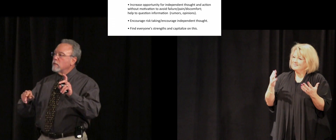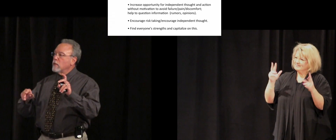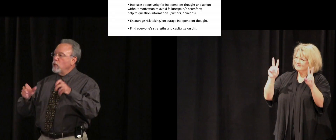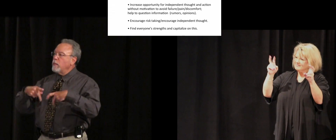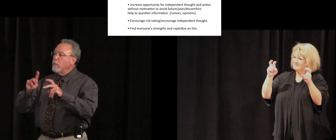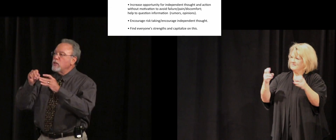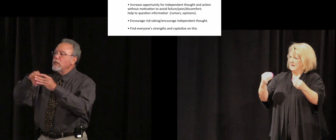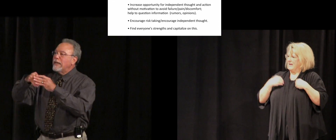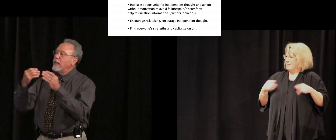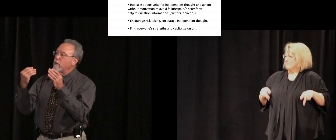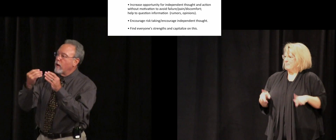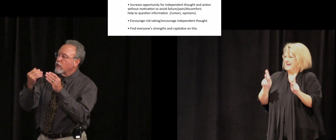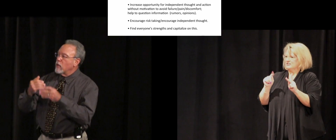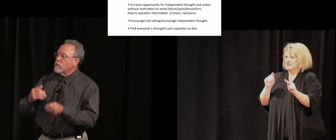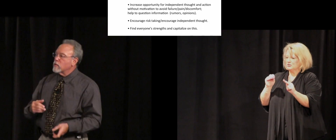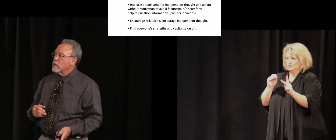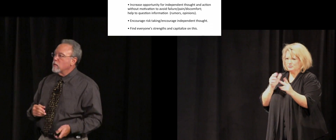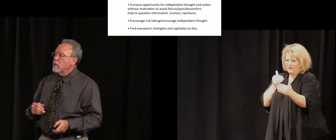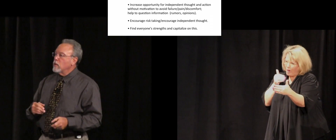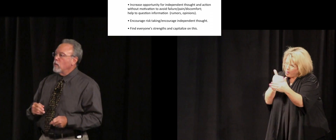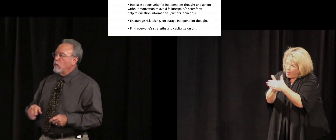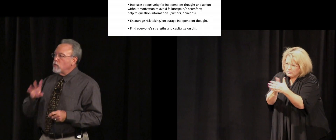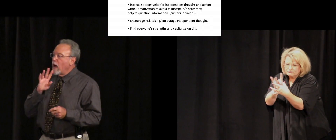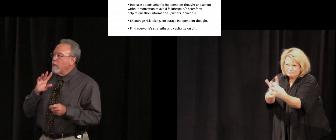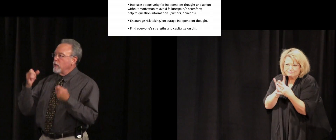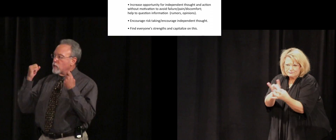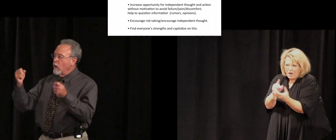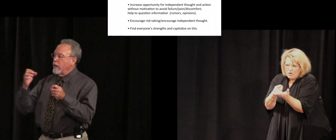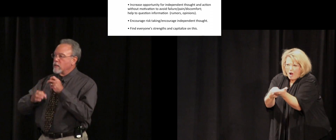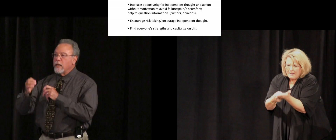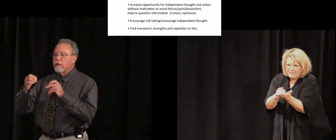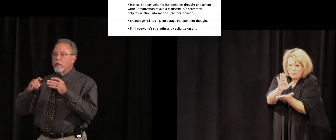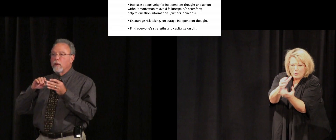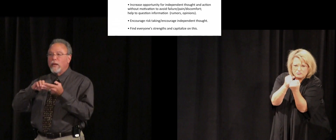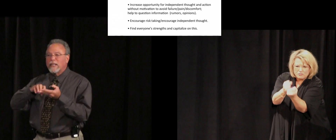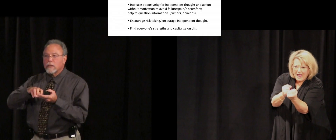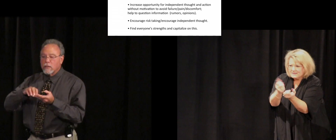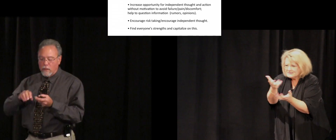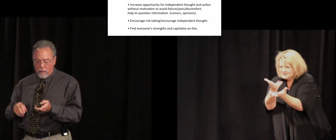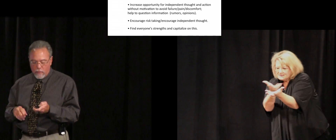Yeah, and there's no one magic bullet that works all the time.